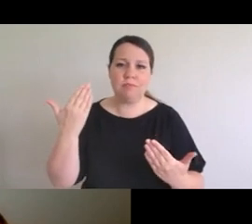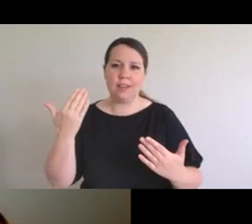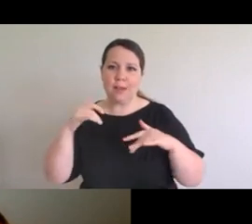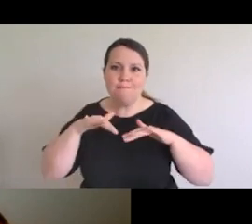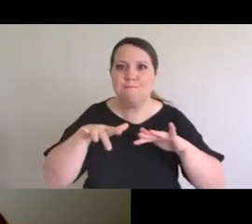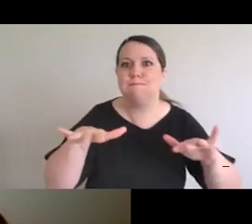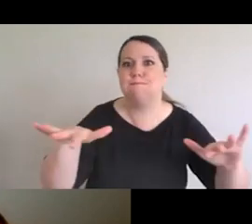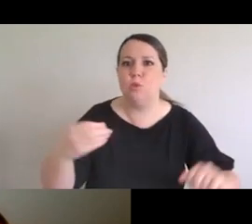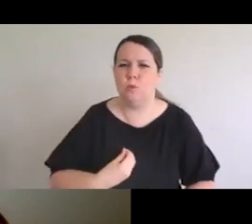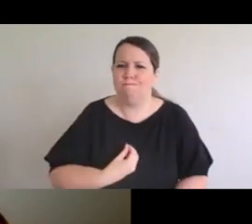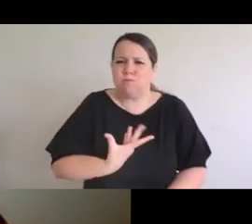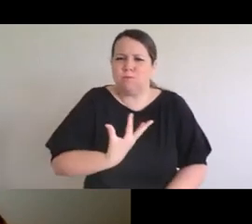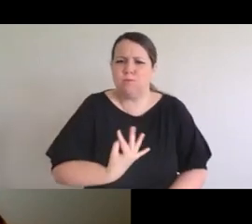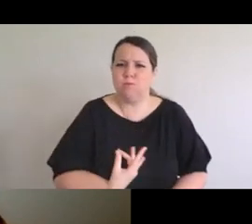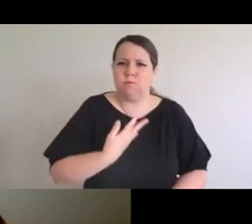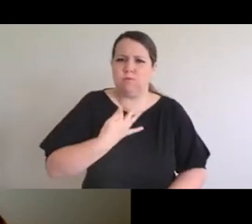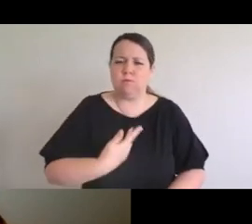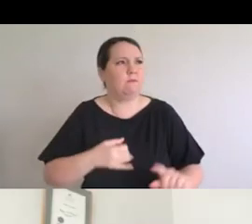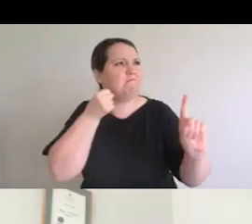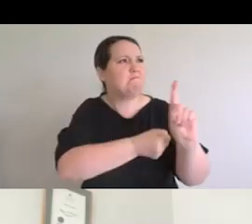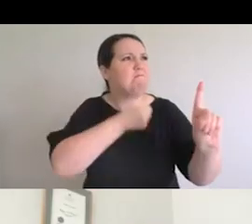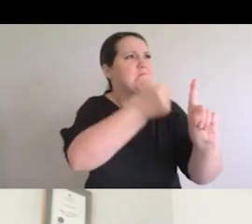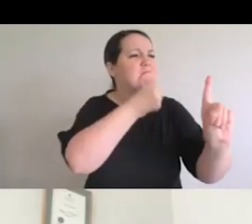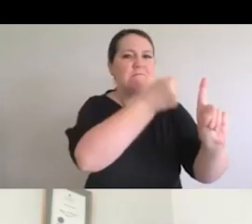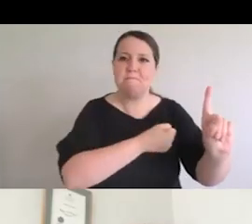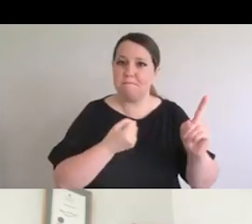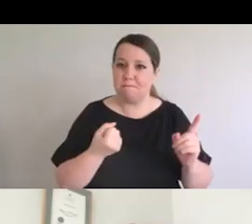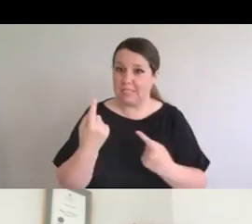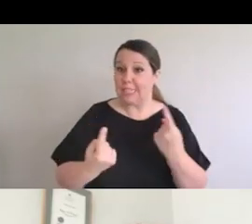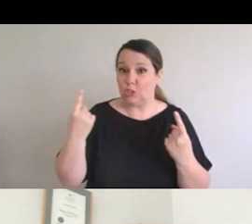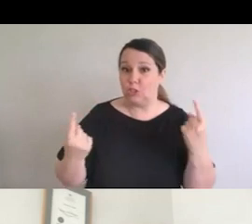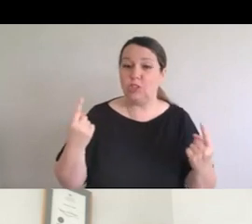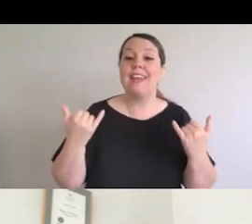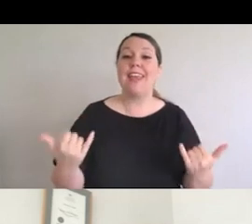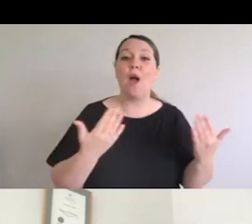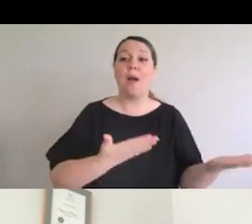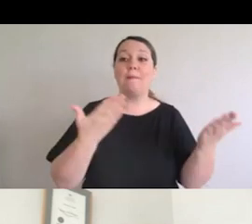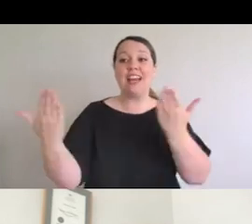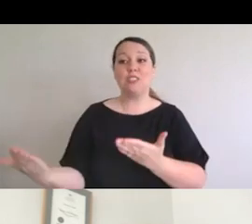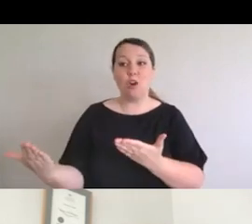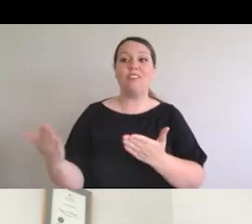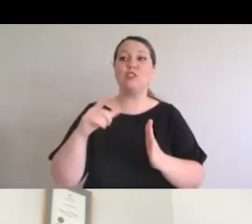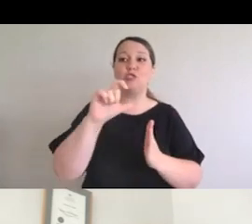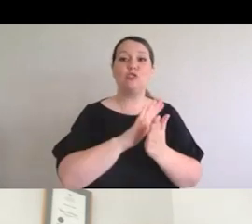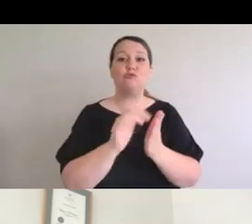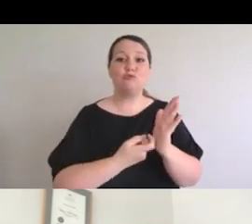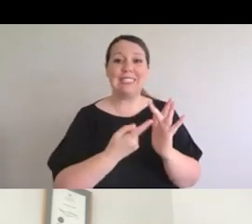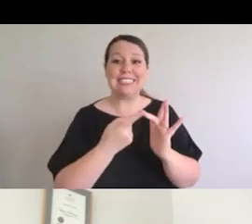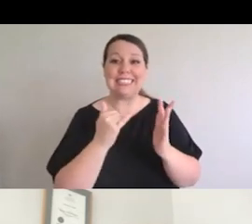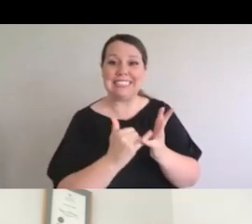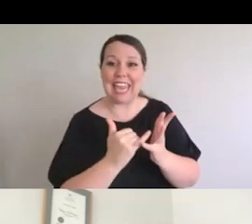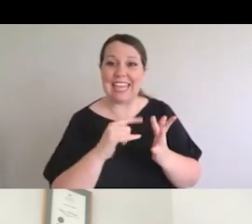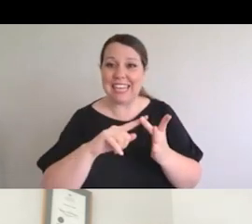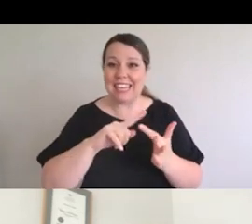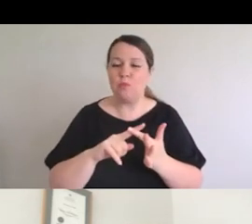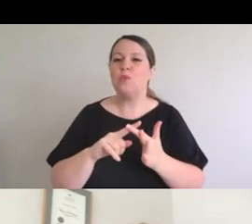I will now pass to Chrissy again for the Karakia. And please, you can put on the chat any ideas that you